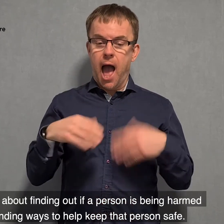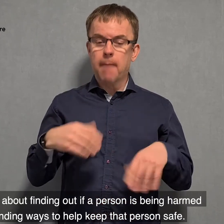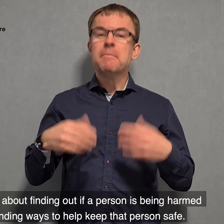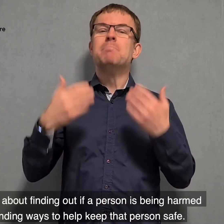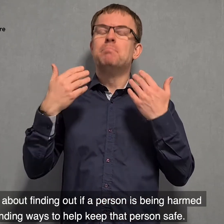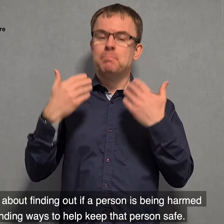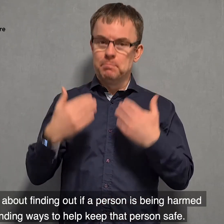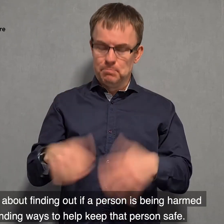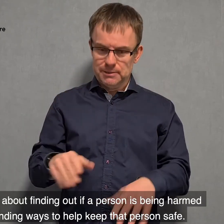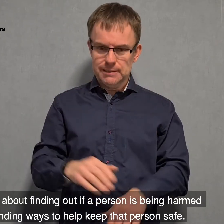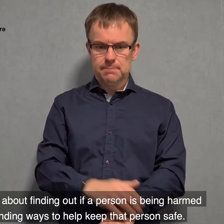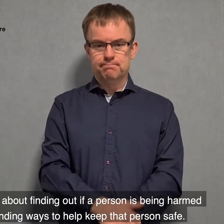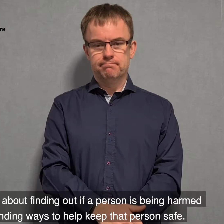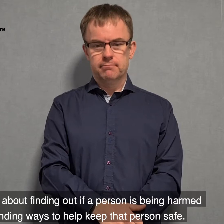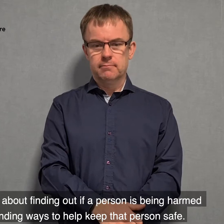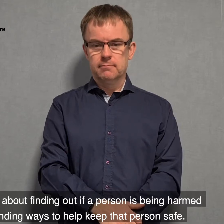finding ways to help keep that person safe.